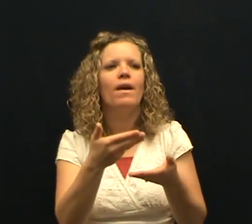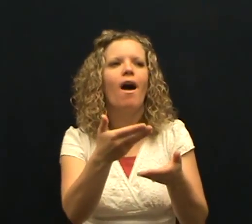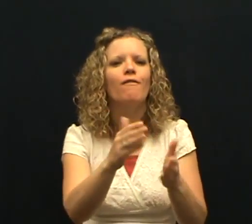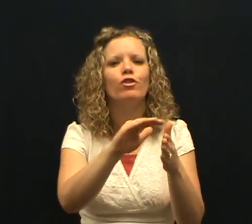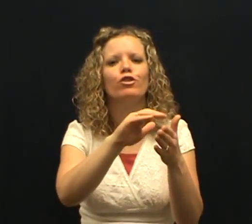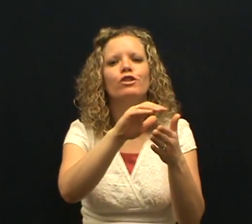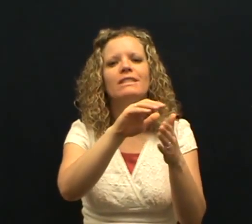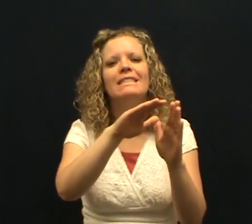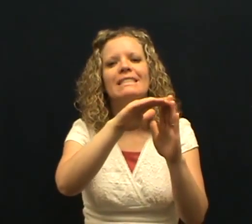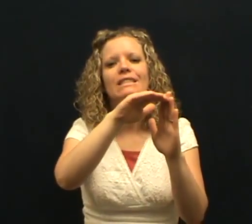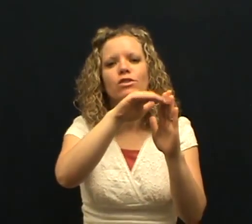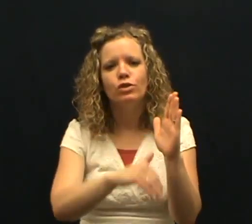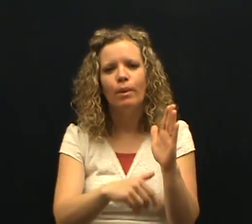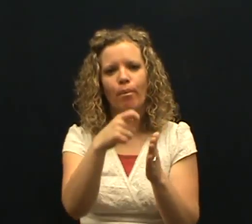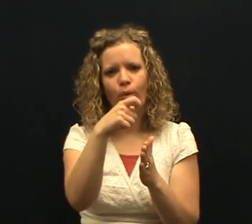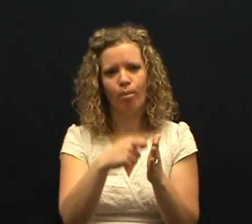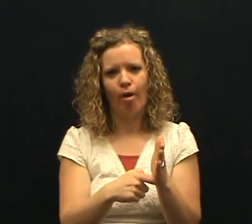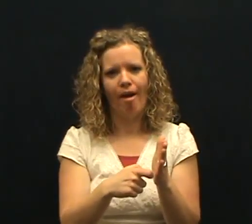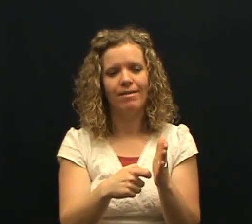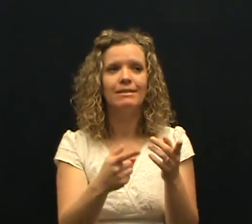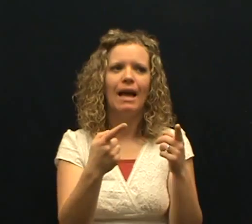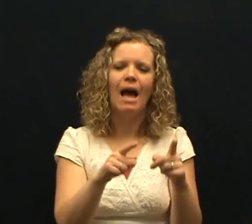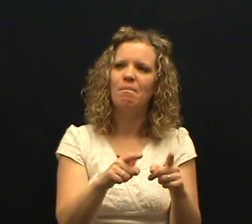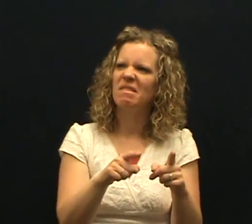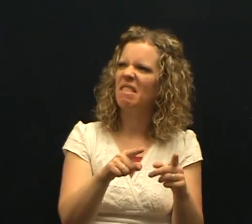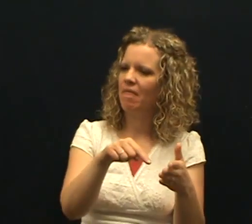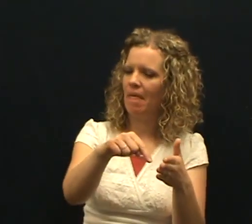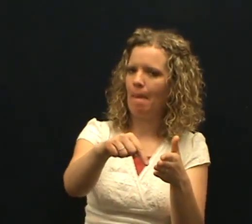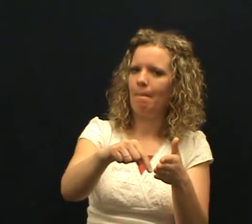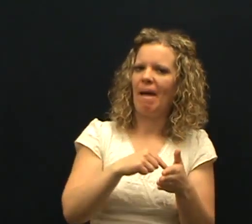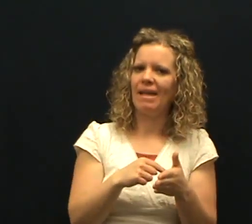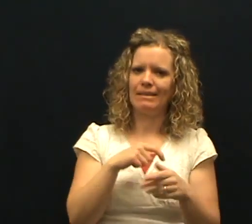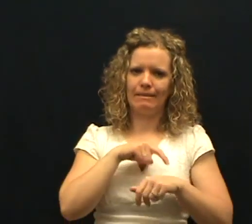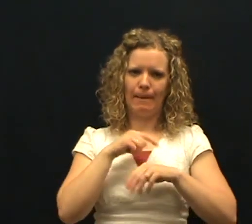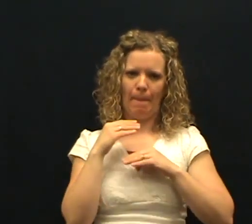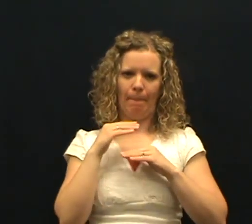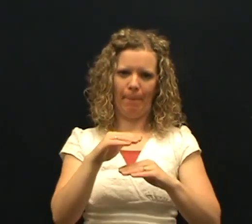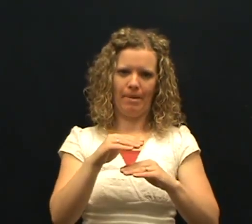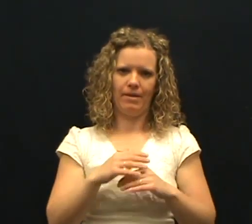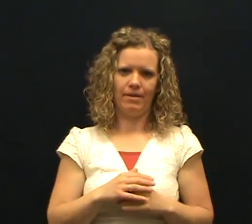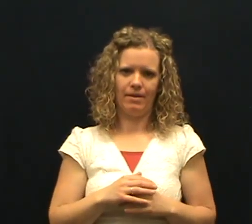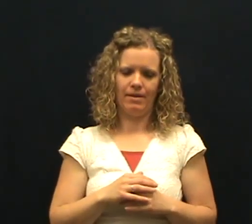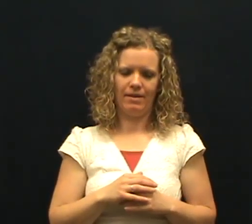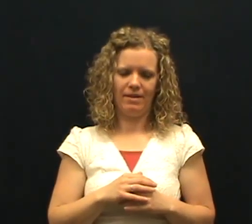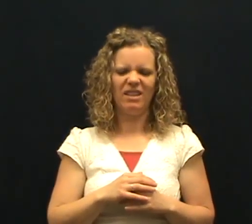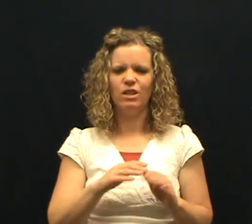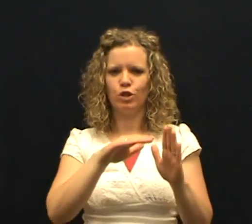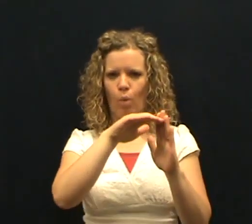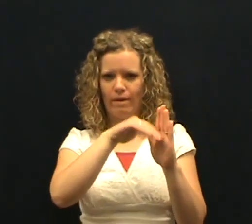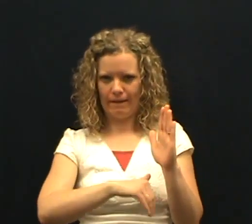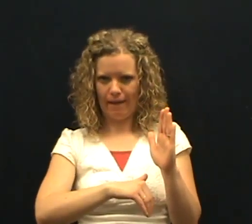us within a certain number of days. So that discount, let's take a look at the purple box where it